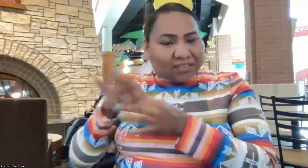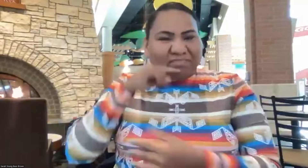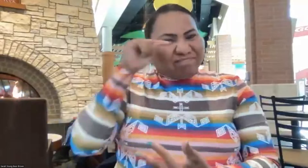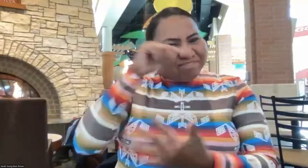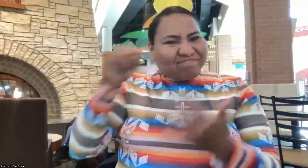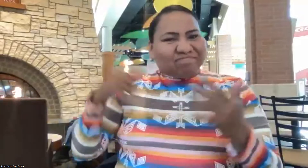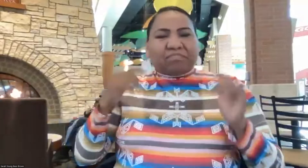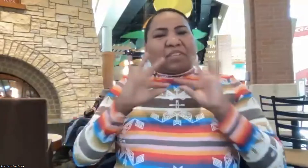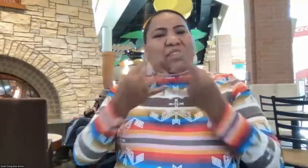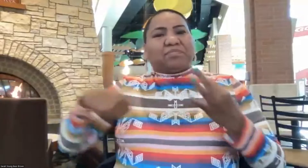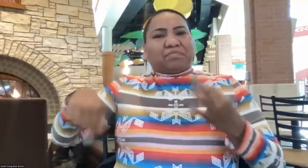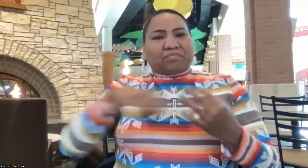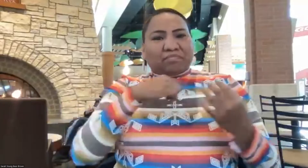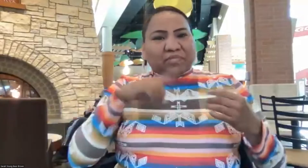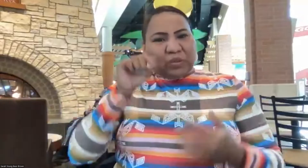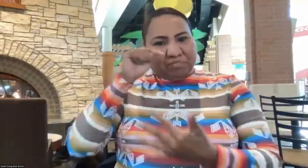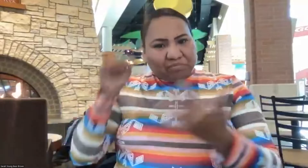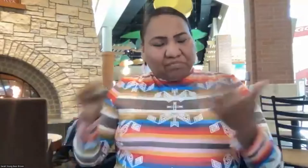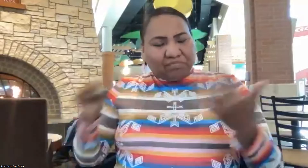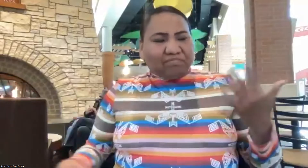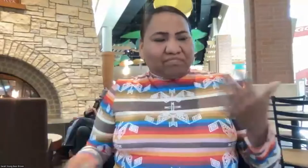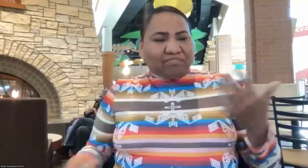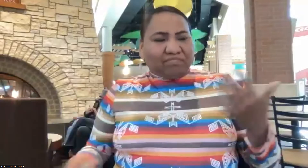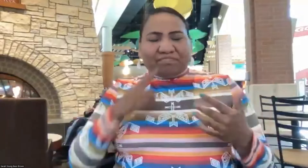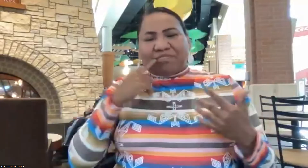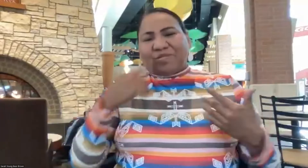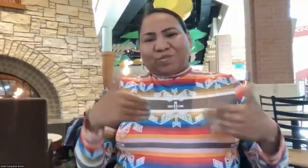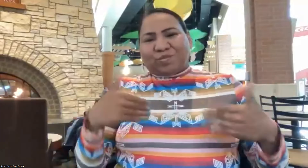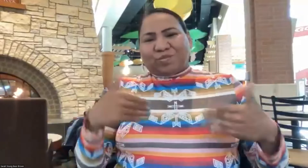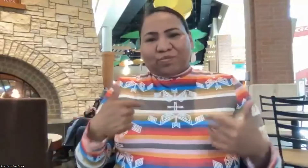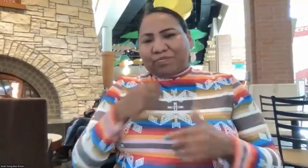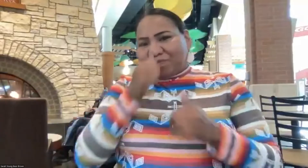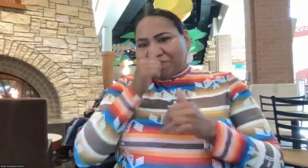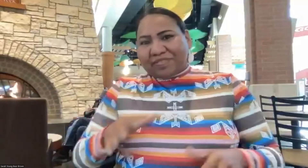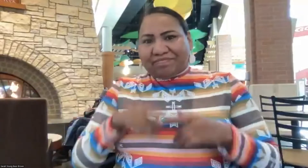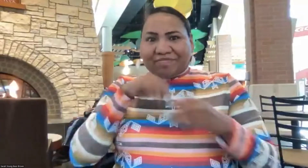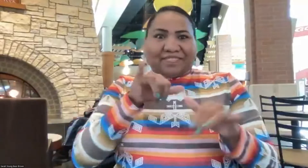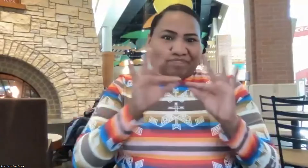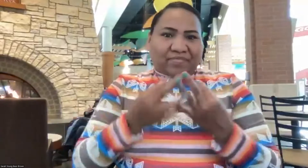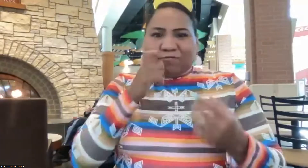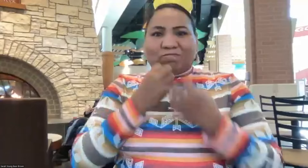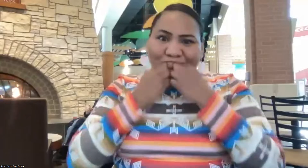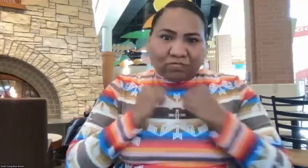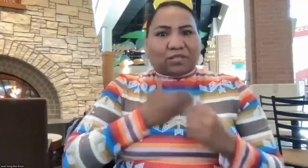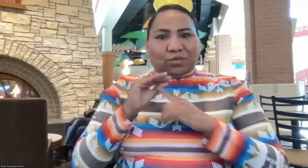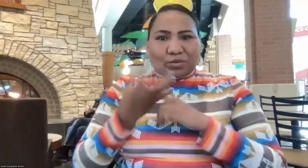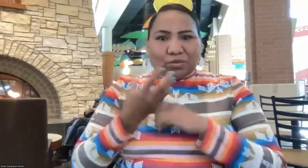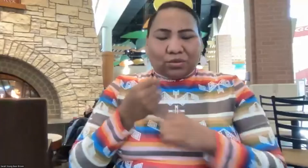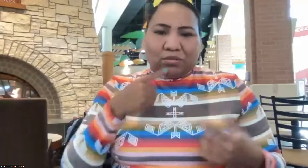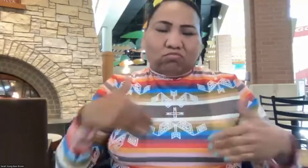My sister is also a beadworker, and this is our contribution to our people. It's a great blessing